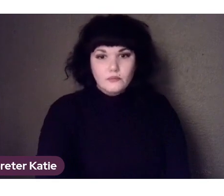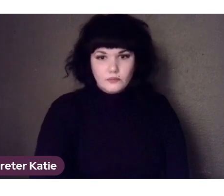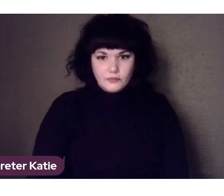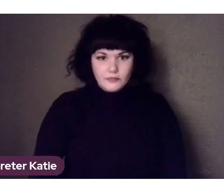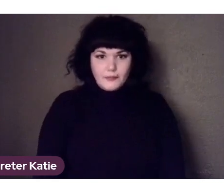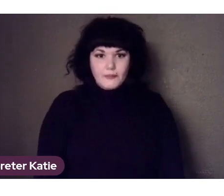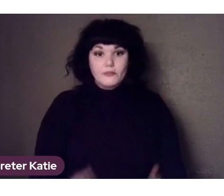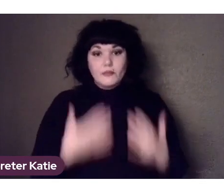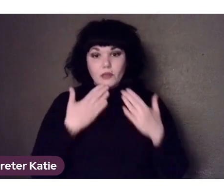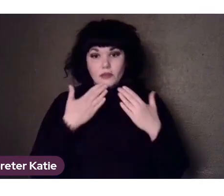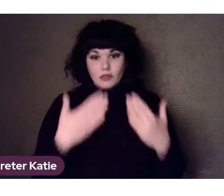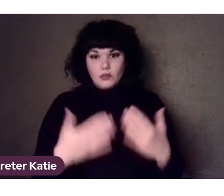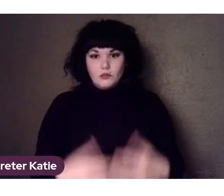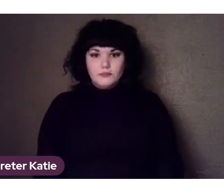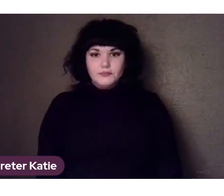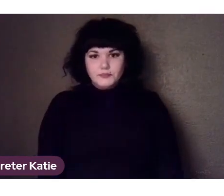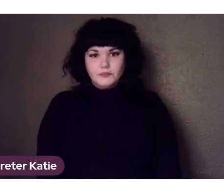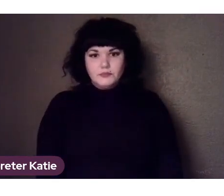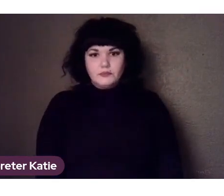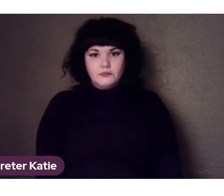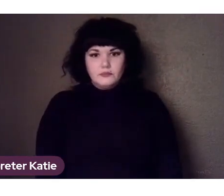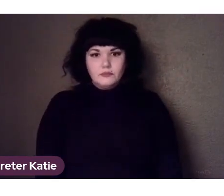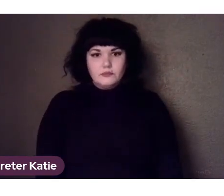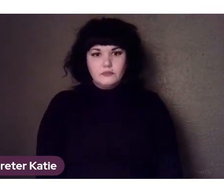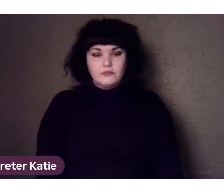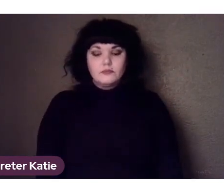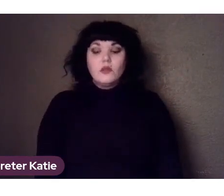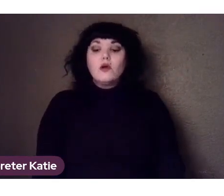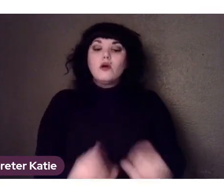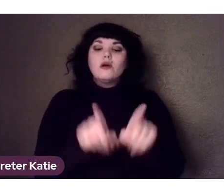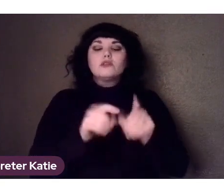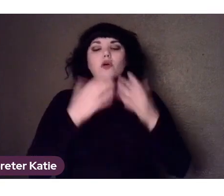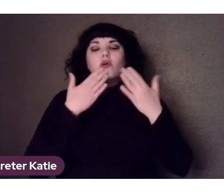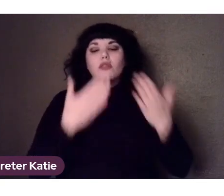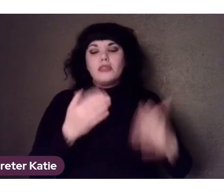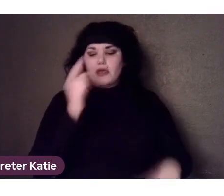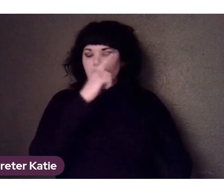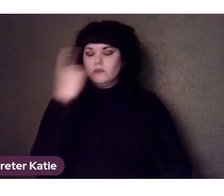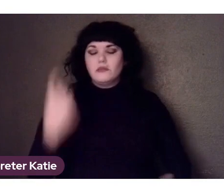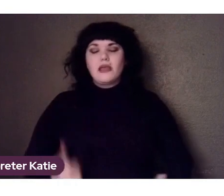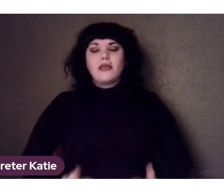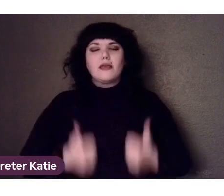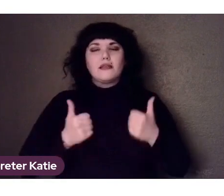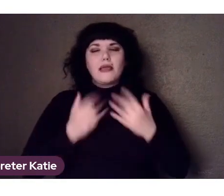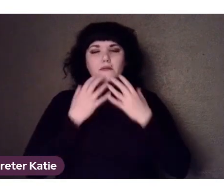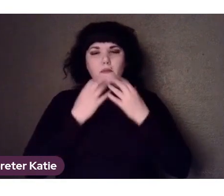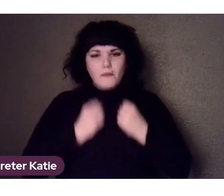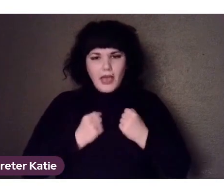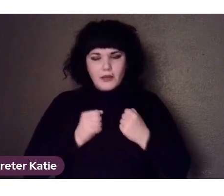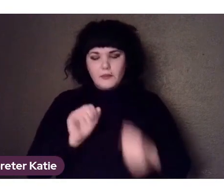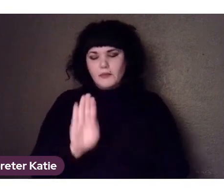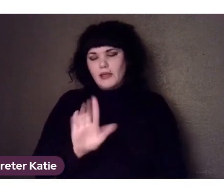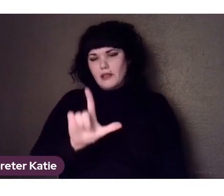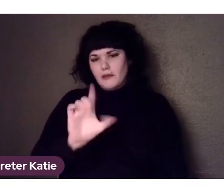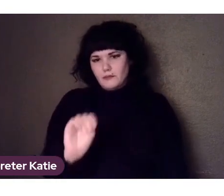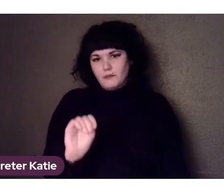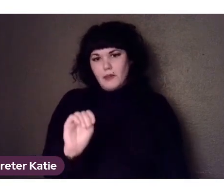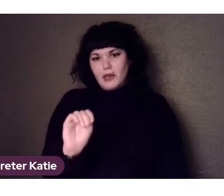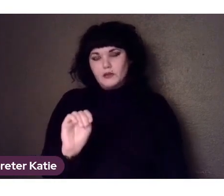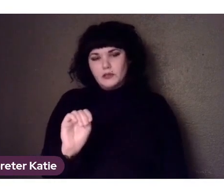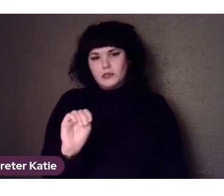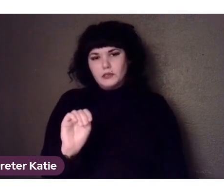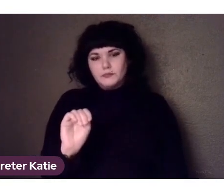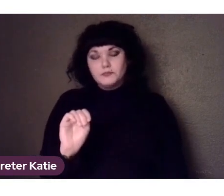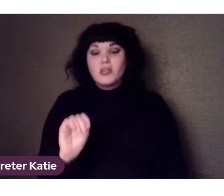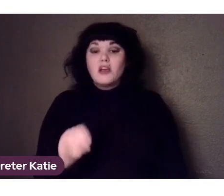Thank you. I also just want to thank Black Lives Matter Lansing for allowing us to use their template, their land acknowledgement as a